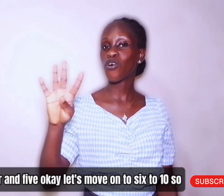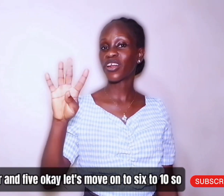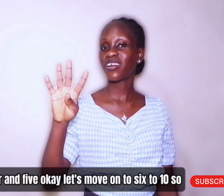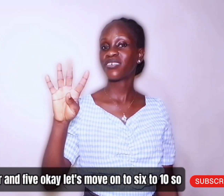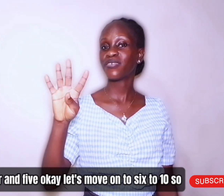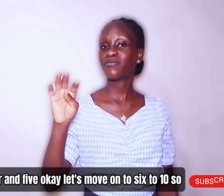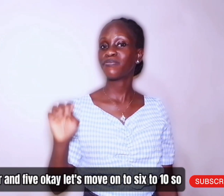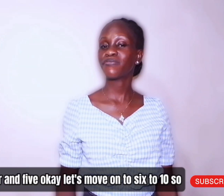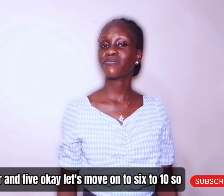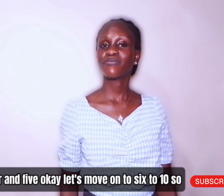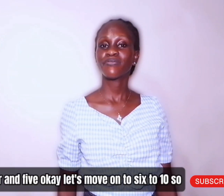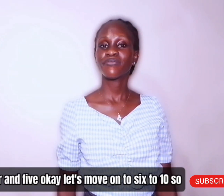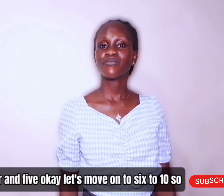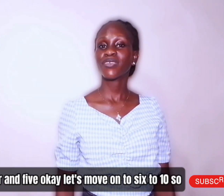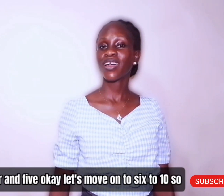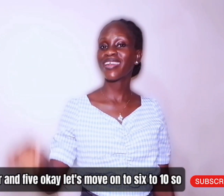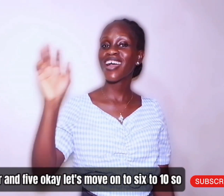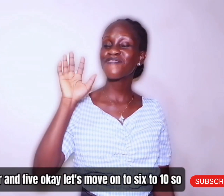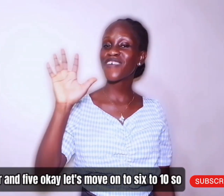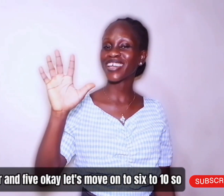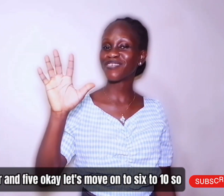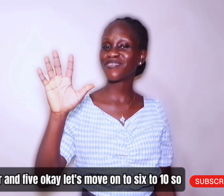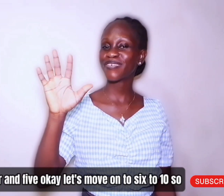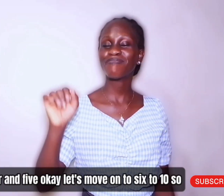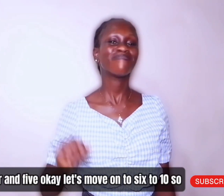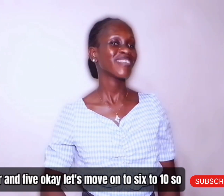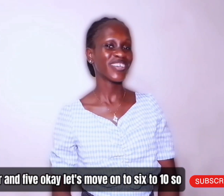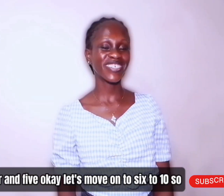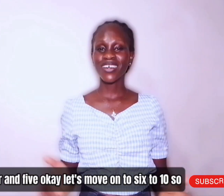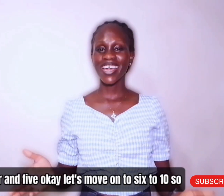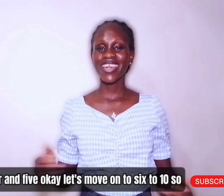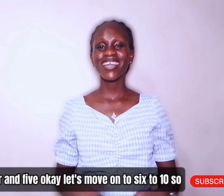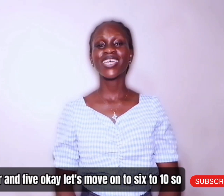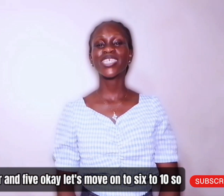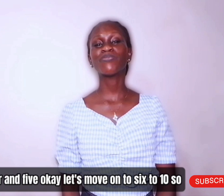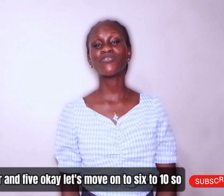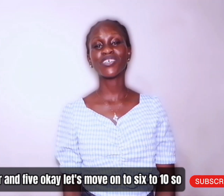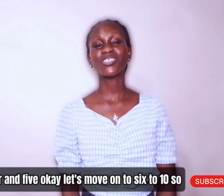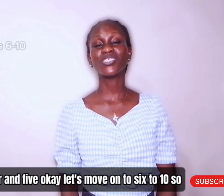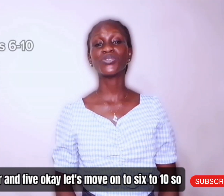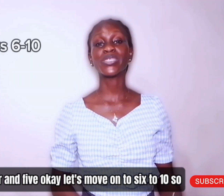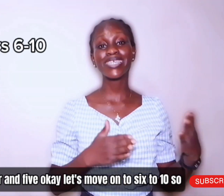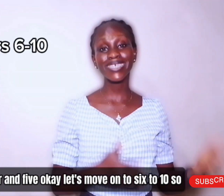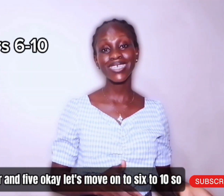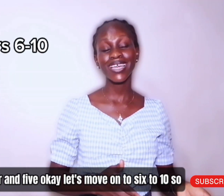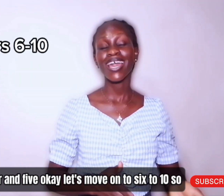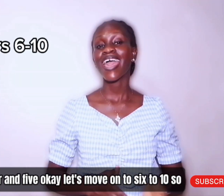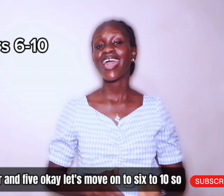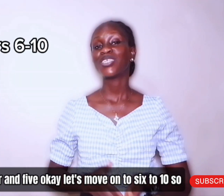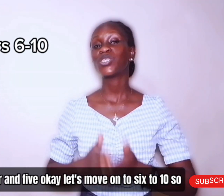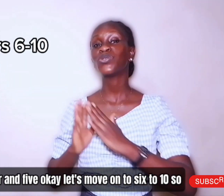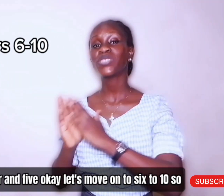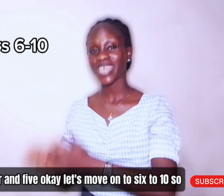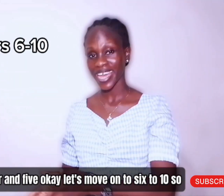4, and 5. Okay, let's move on to 6 to